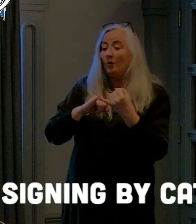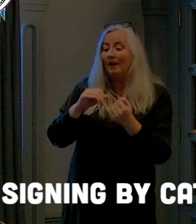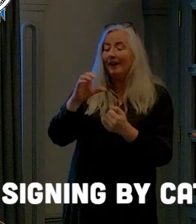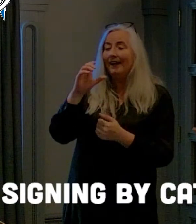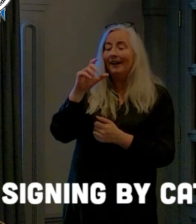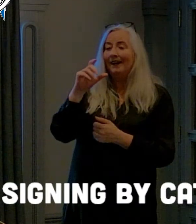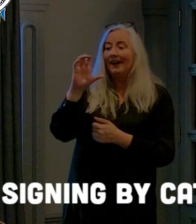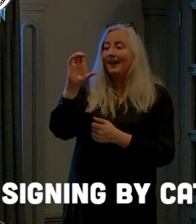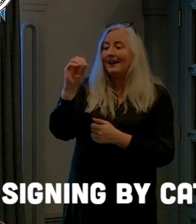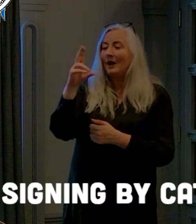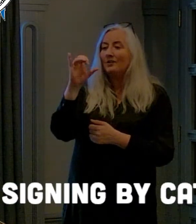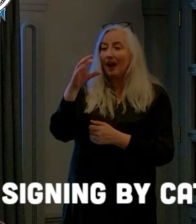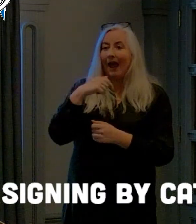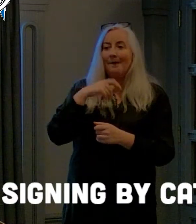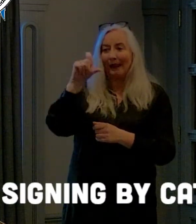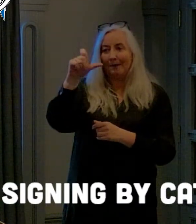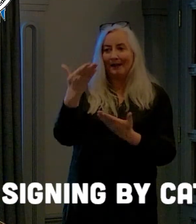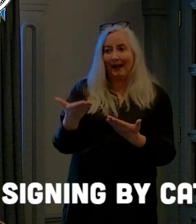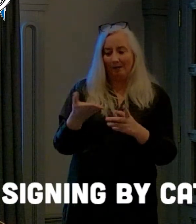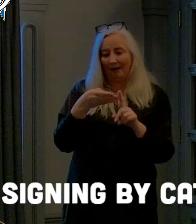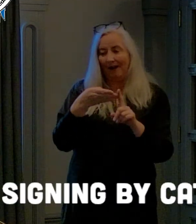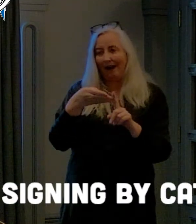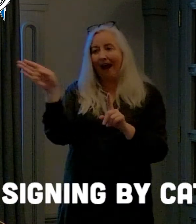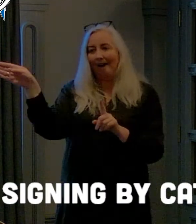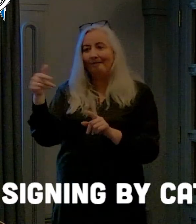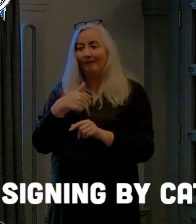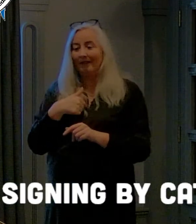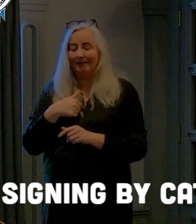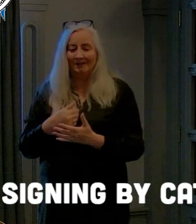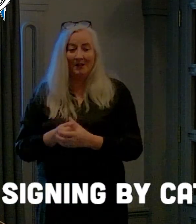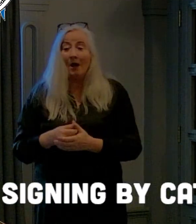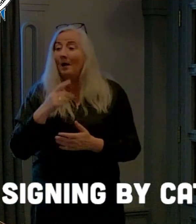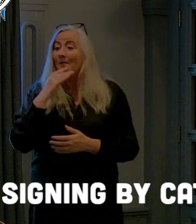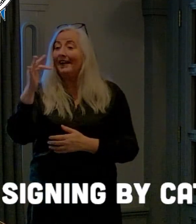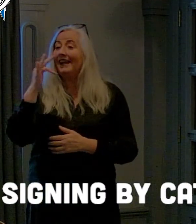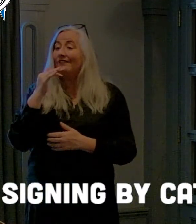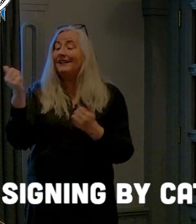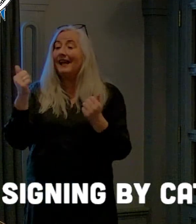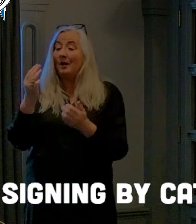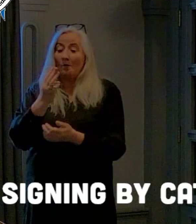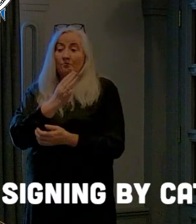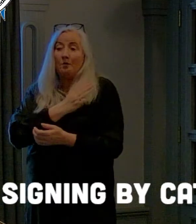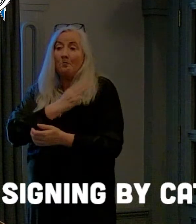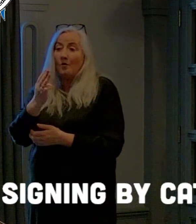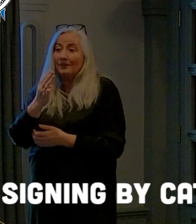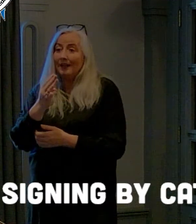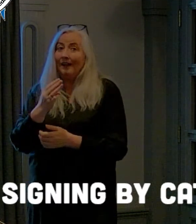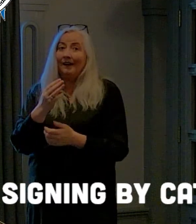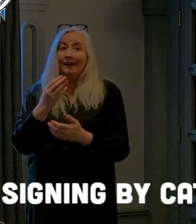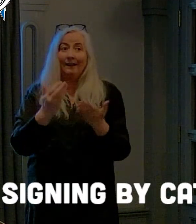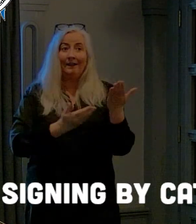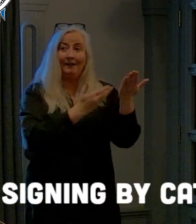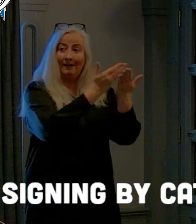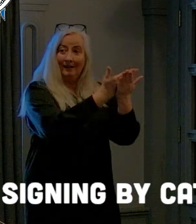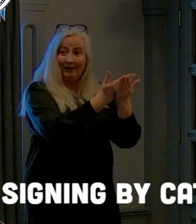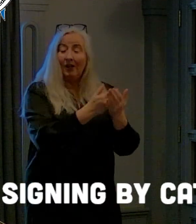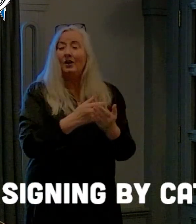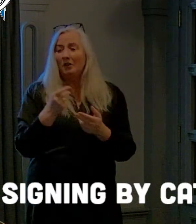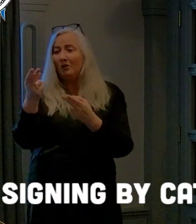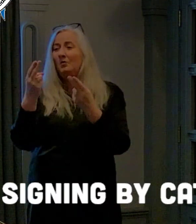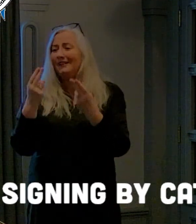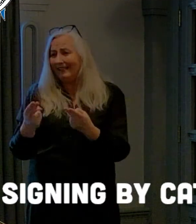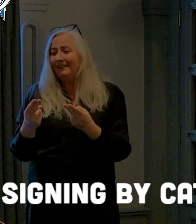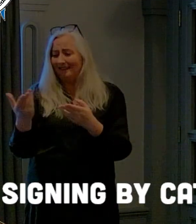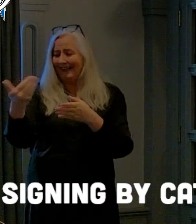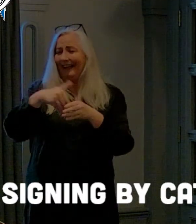probably veering off now a little bit, but you know, if you're going to get motions adopted in the council and you want things done, you know, you need other parties to vote with you as